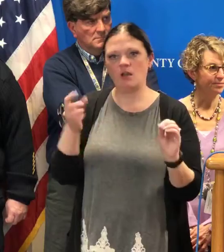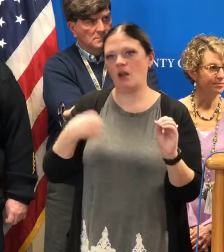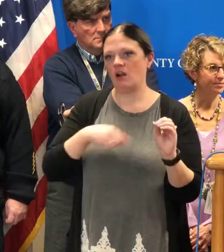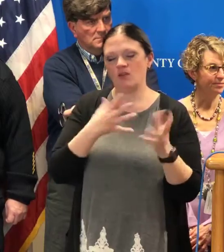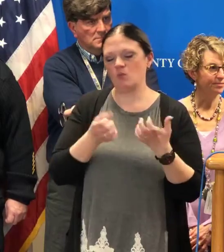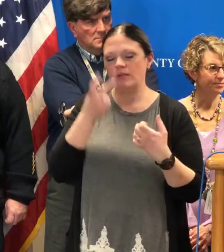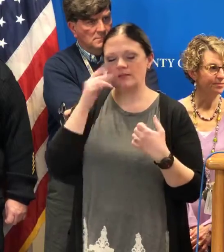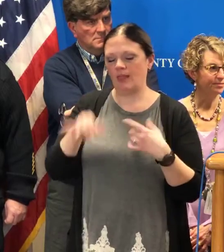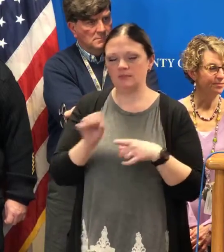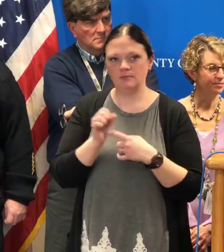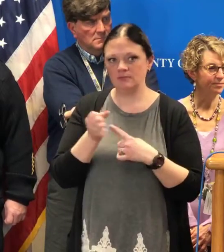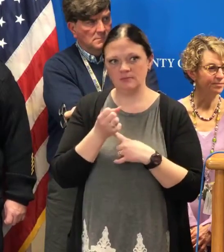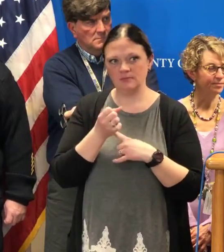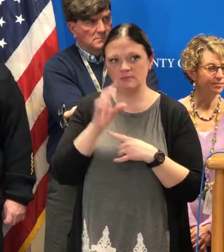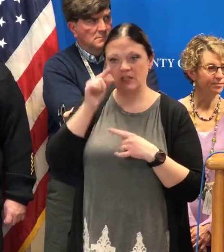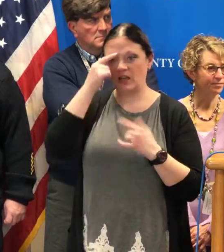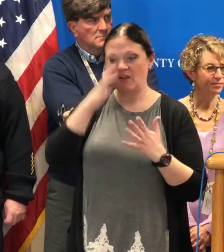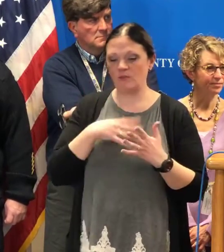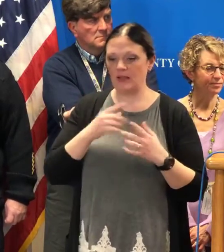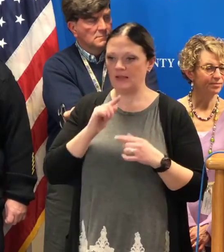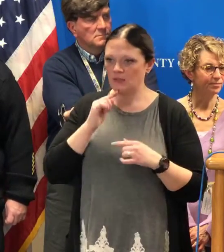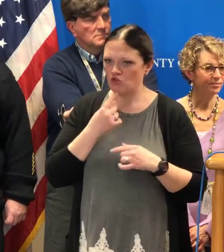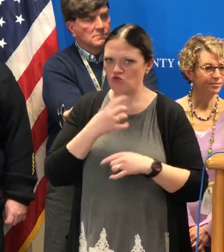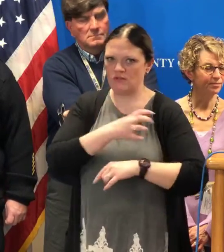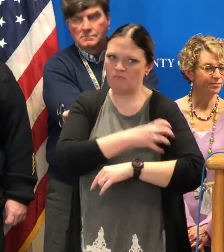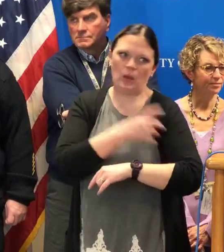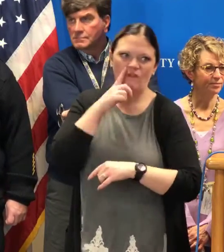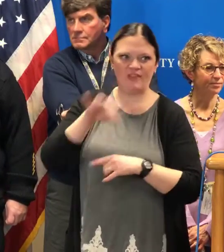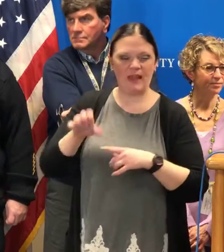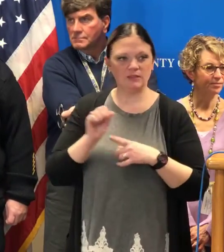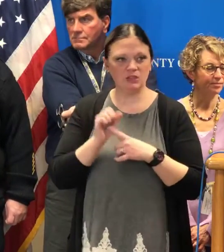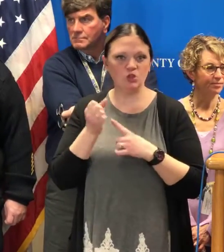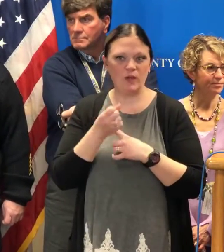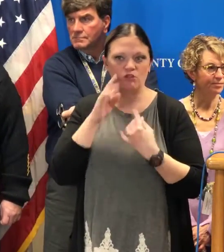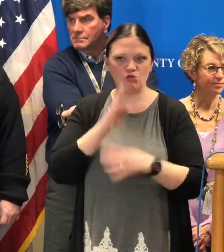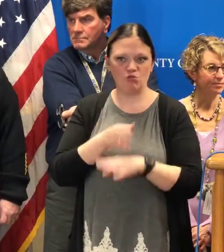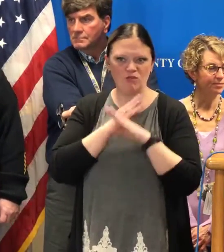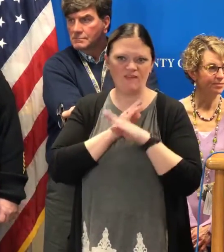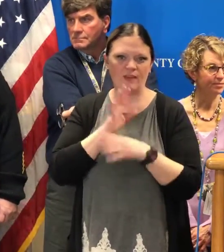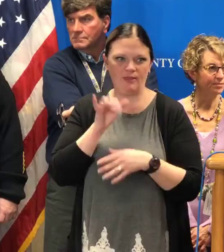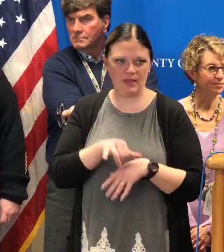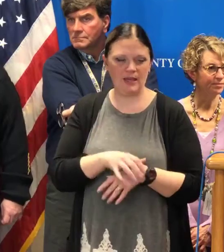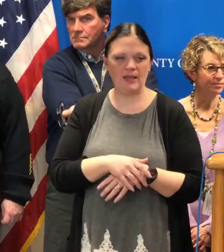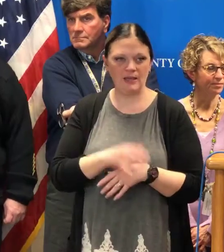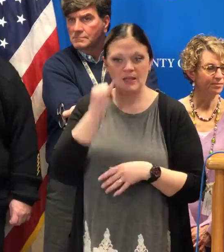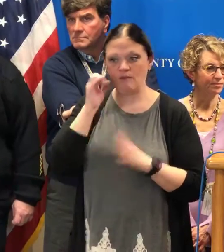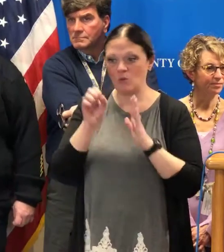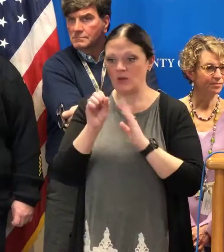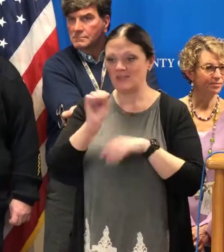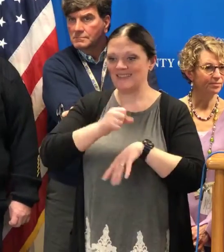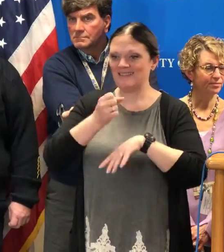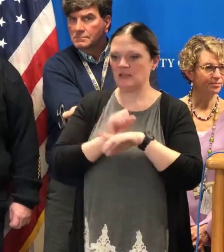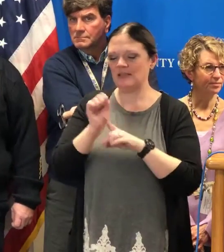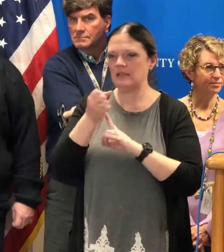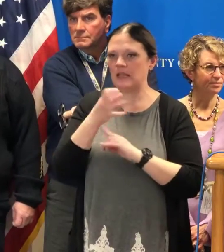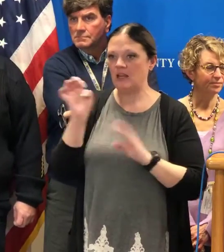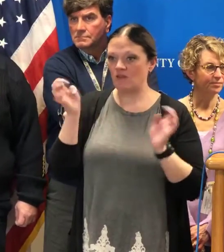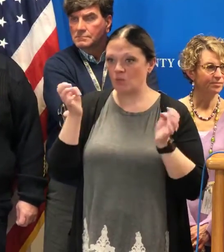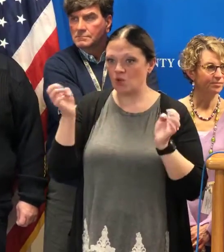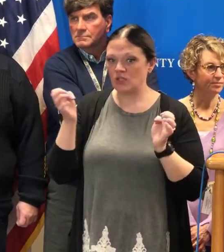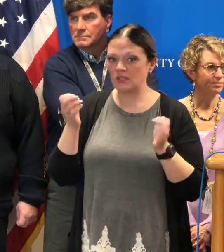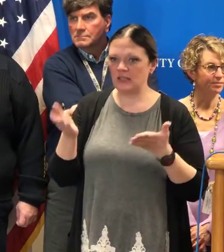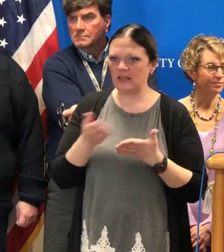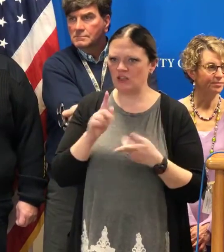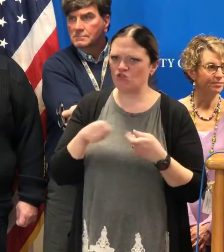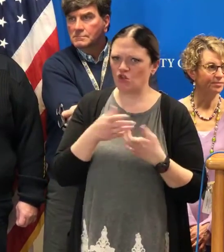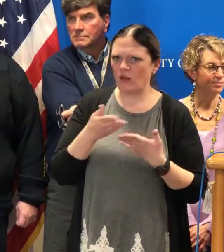a situation. The governor has extreme powers in that situation to prevent some of that. If it was a state of emergency, there's certain actions that we could take